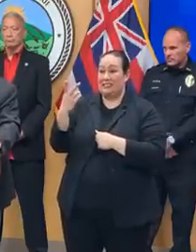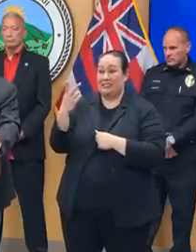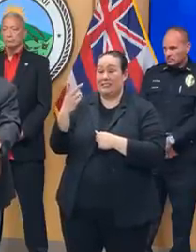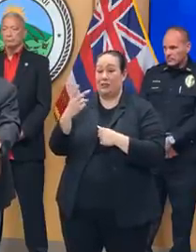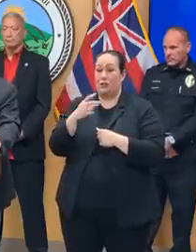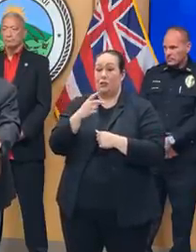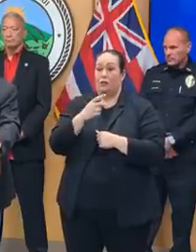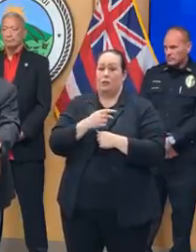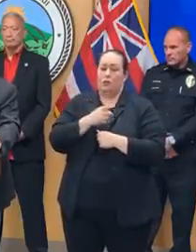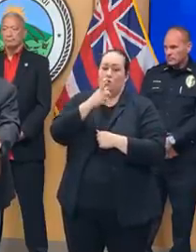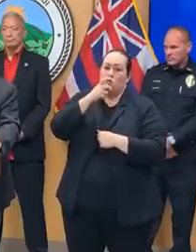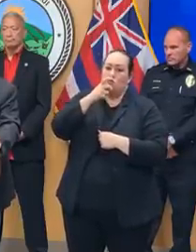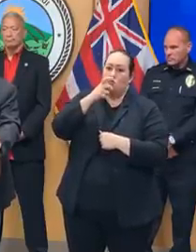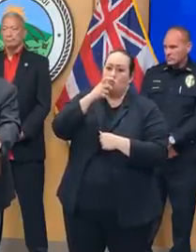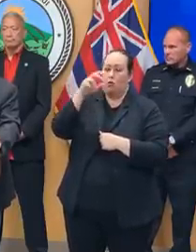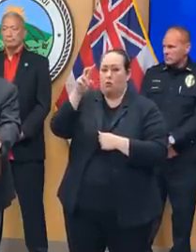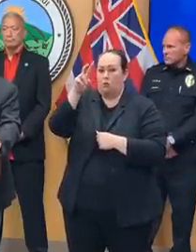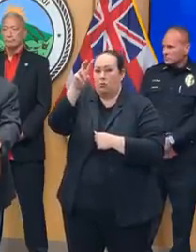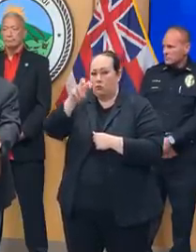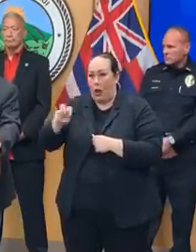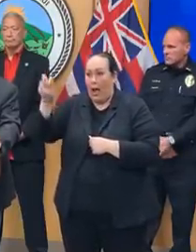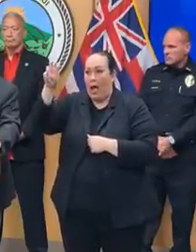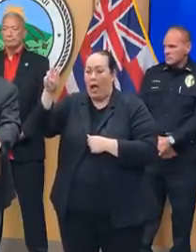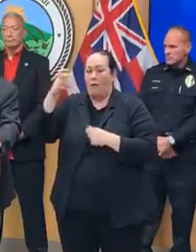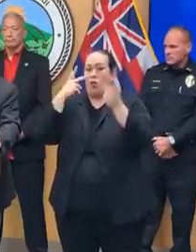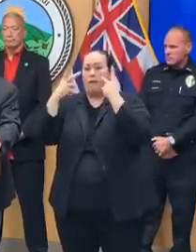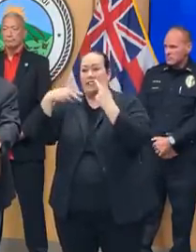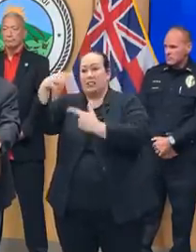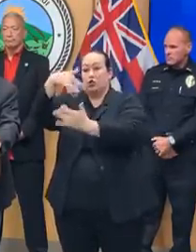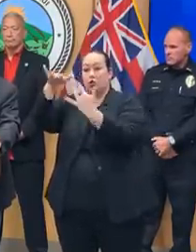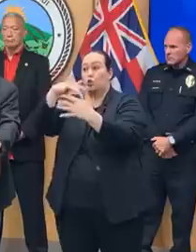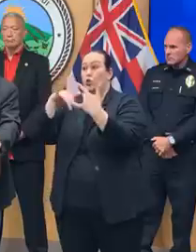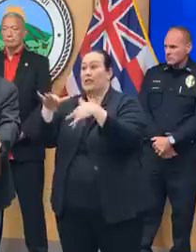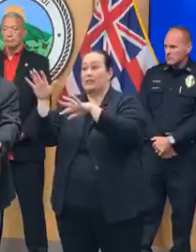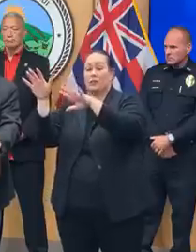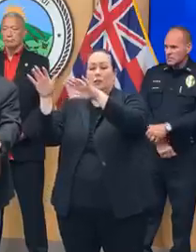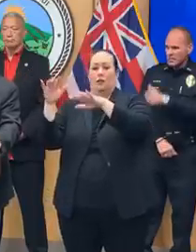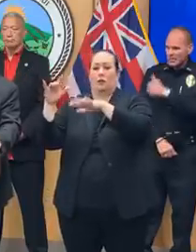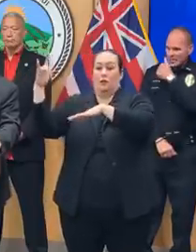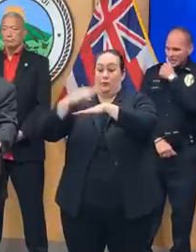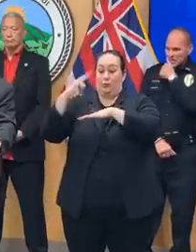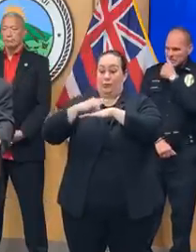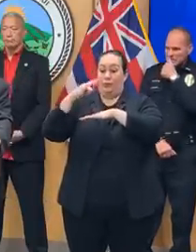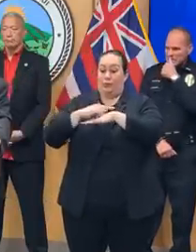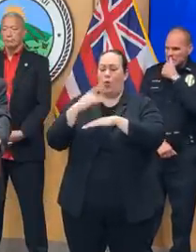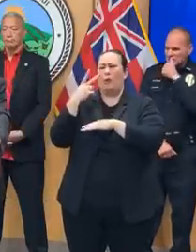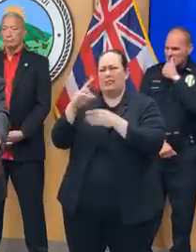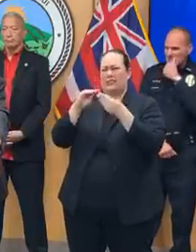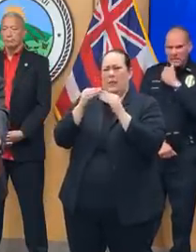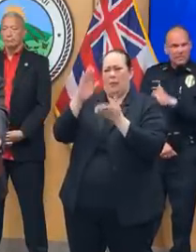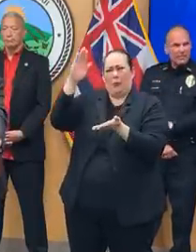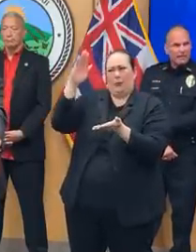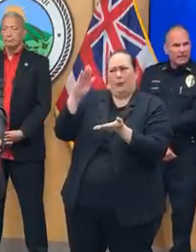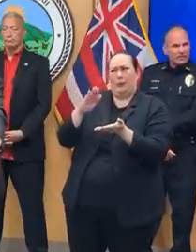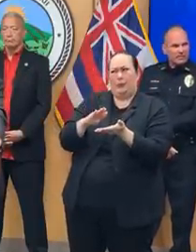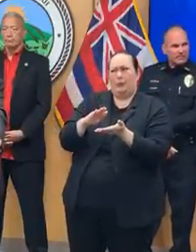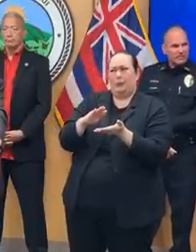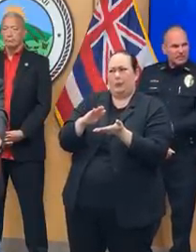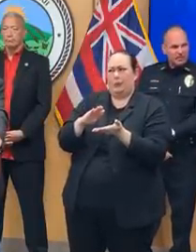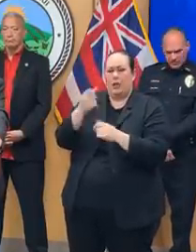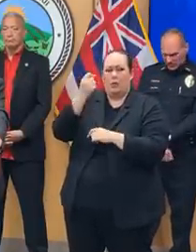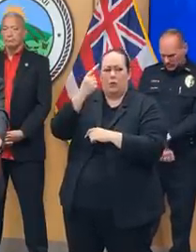the number of trips and travelers to the state as of now. We understand that. We understand the psychology